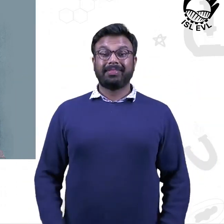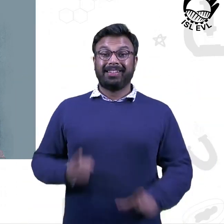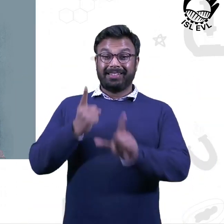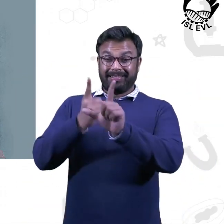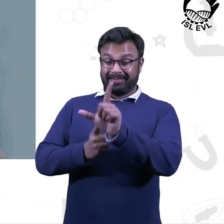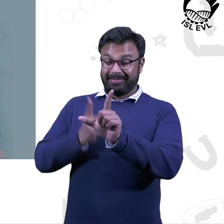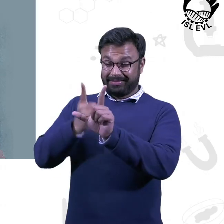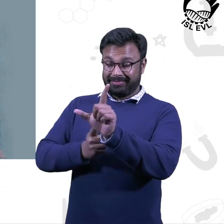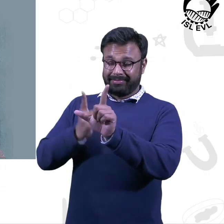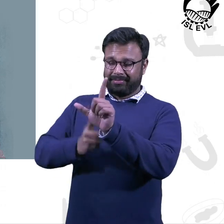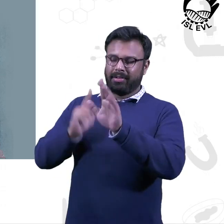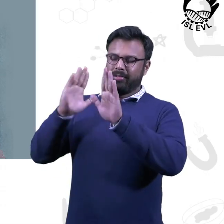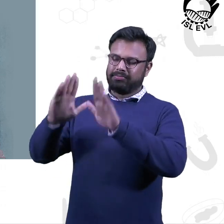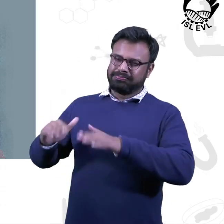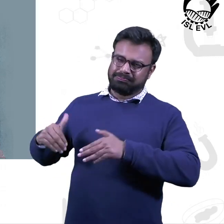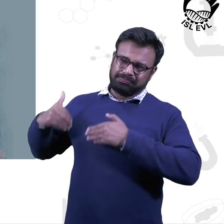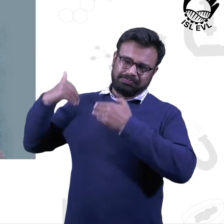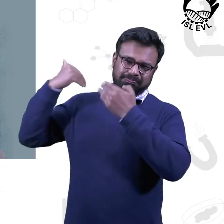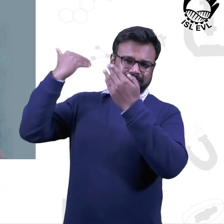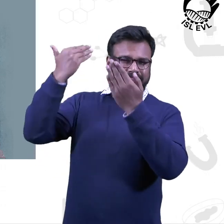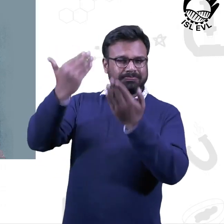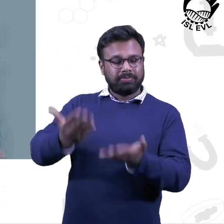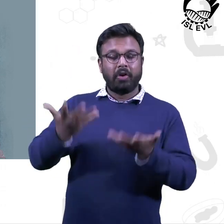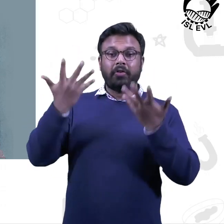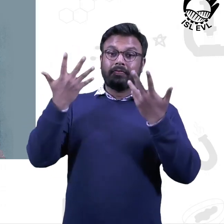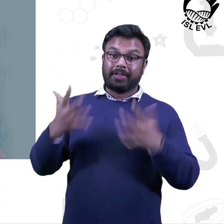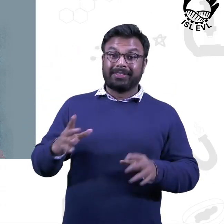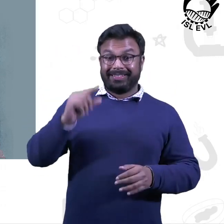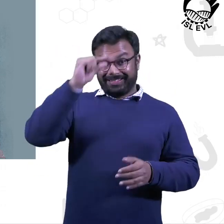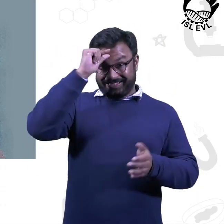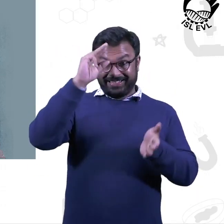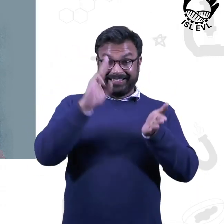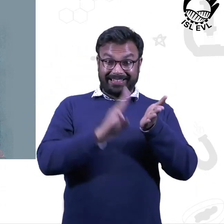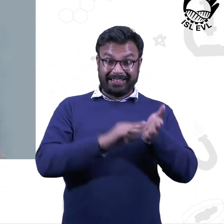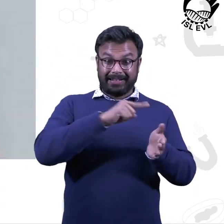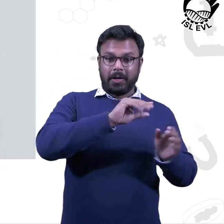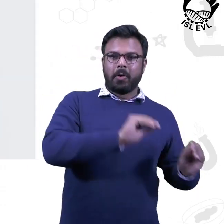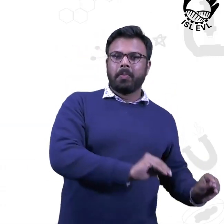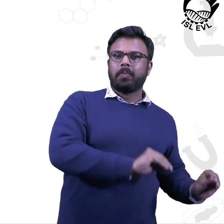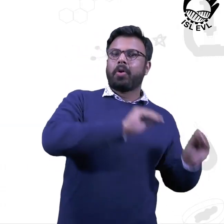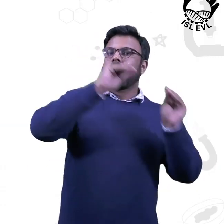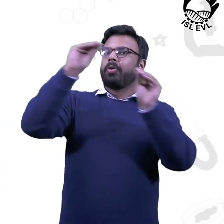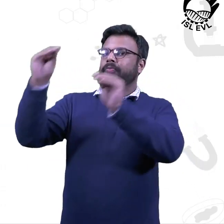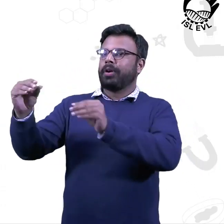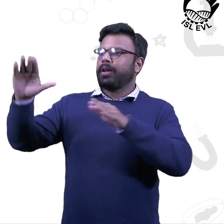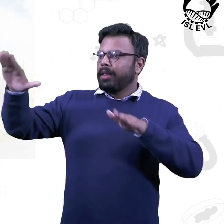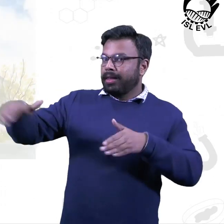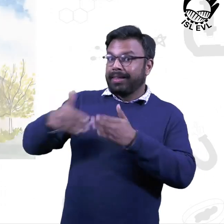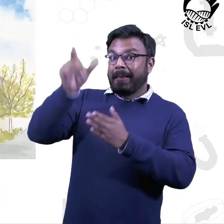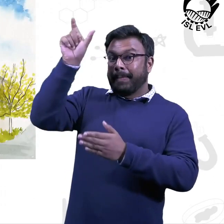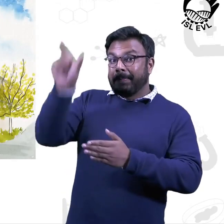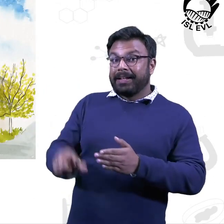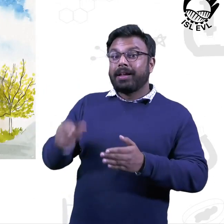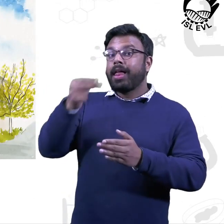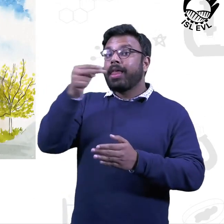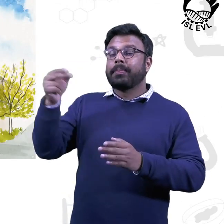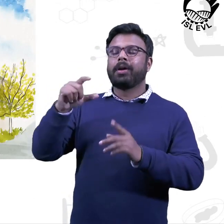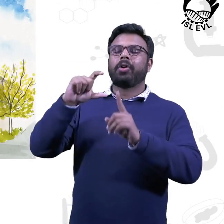After a few years, Dr. Manjula moved to America. There, she